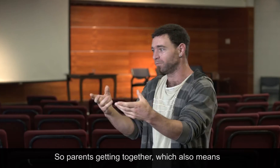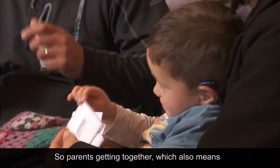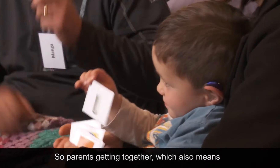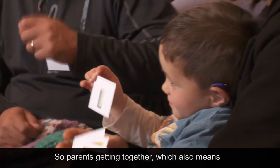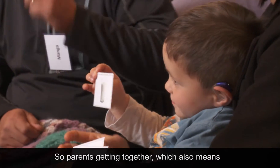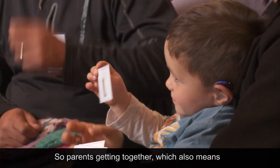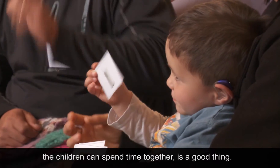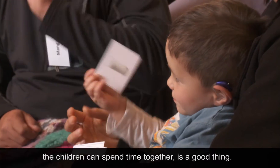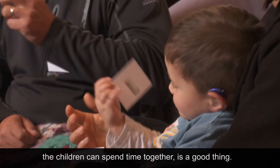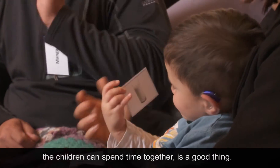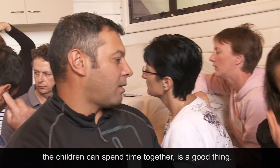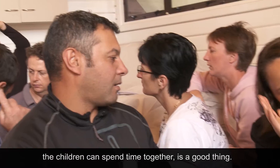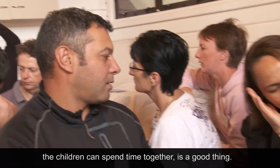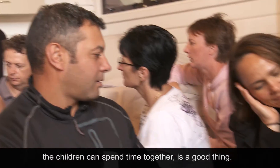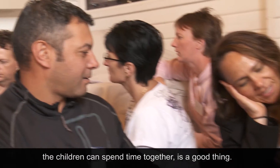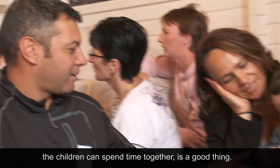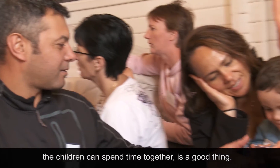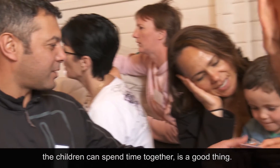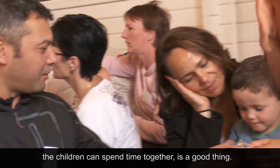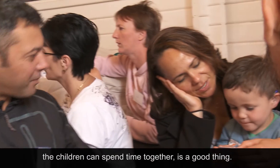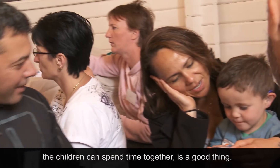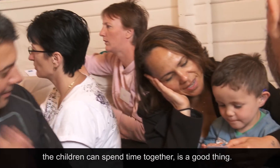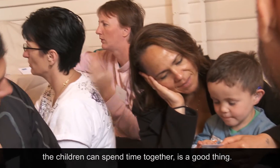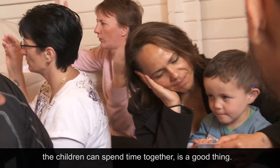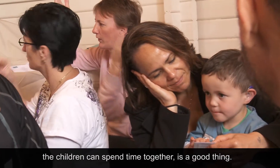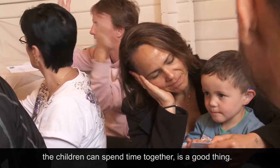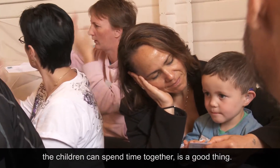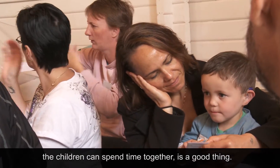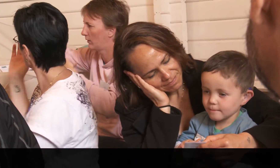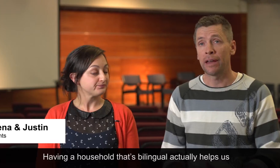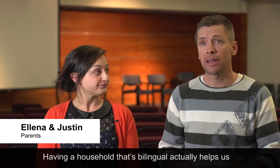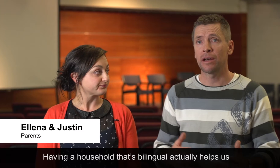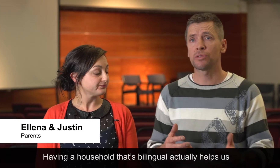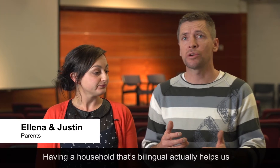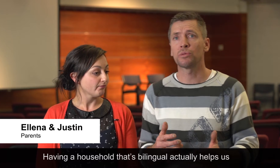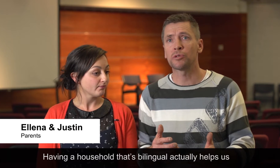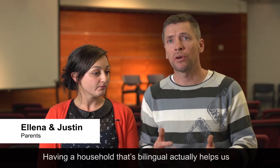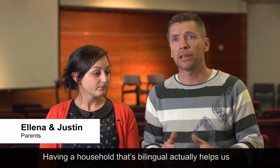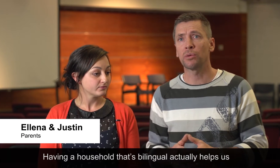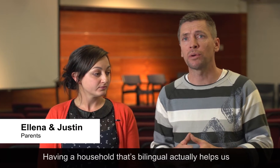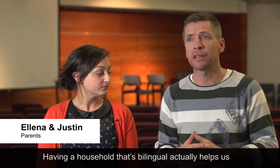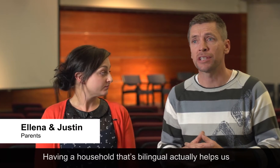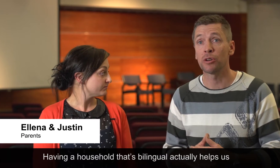which also means the children can spend time together, is a good thing. Having a household that's bilingual actually helps